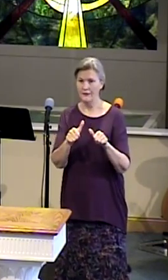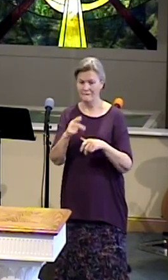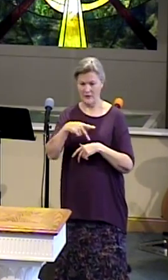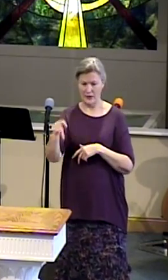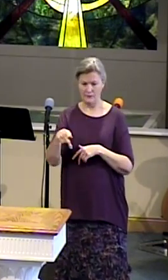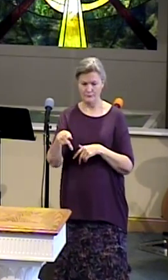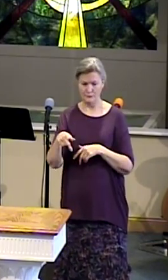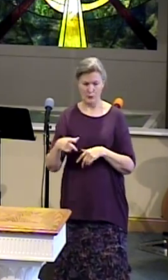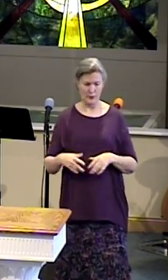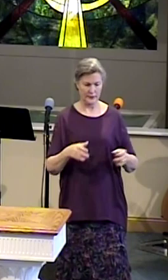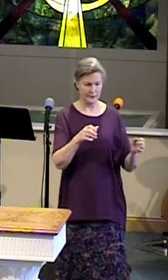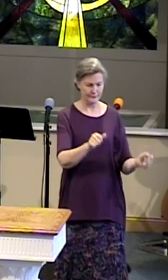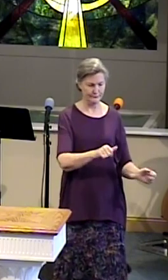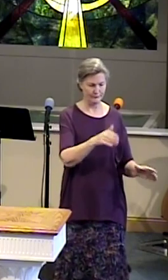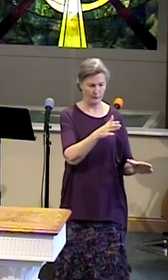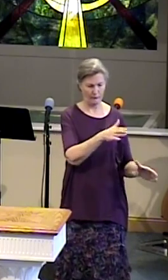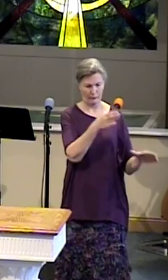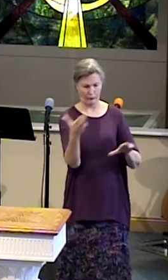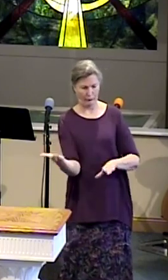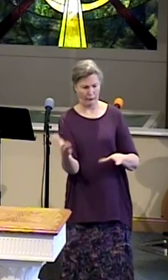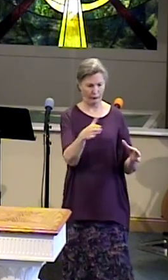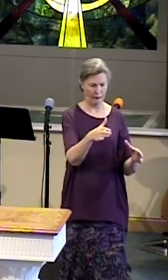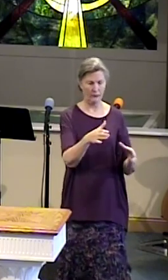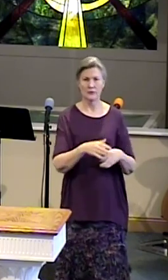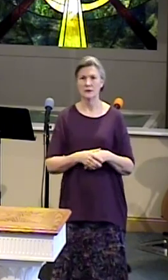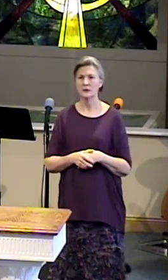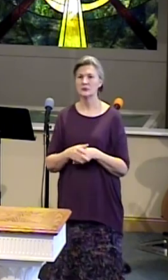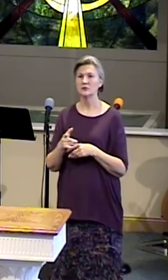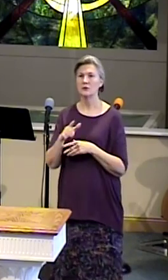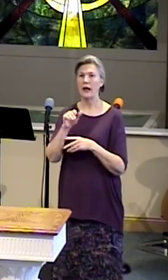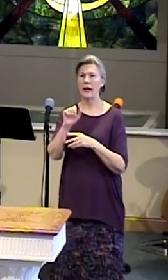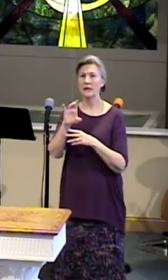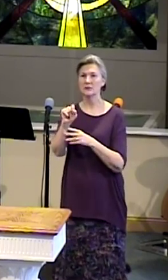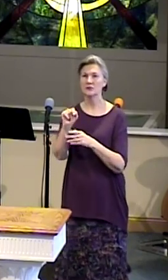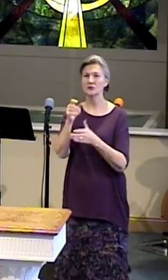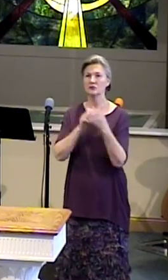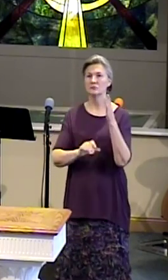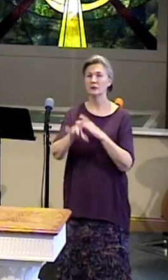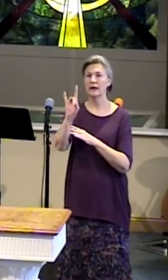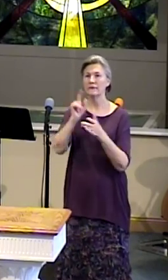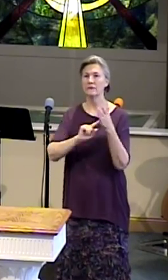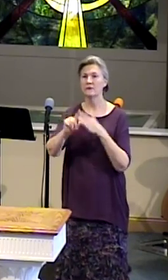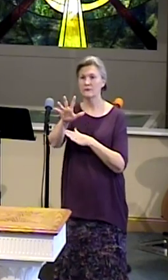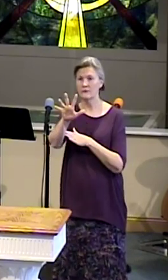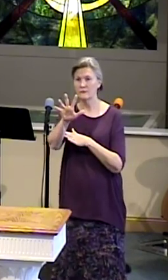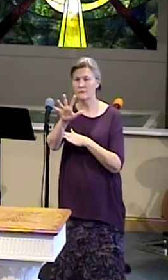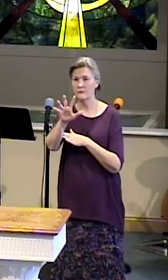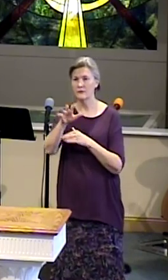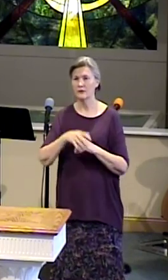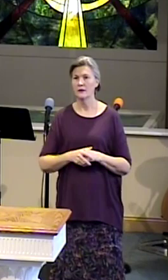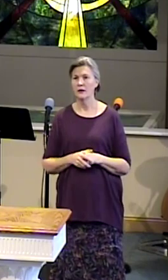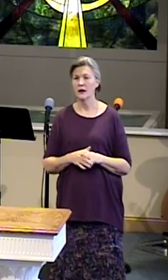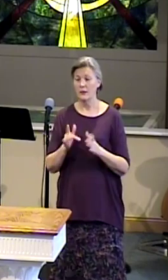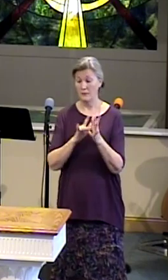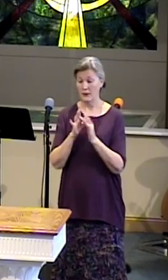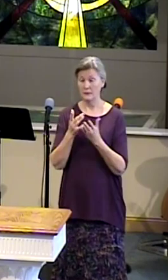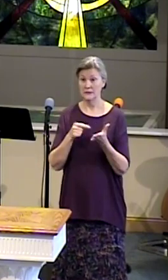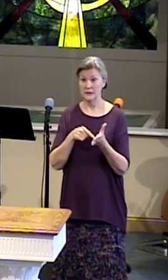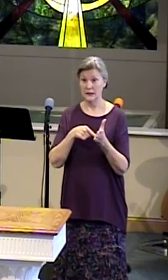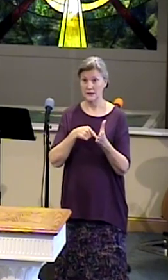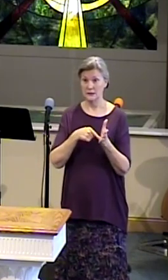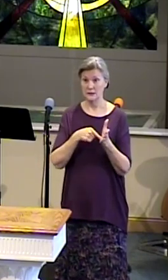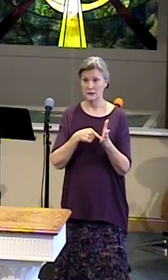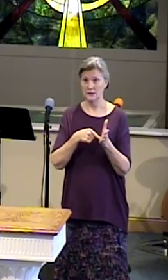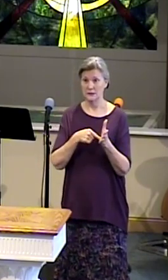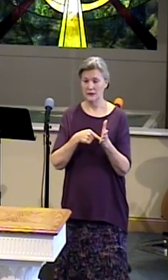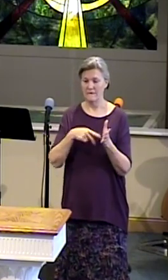Okay, we know who baptized. In Acts chapter 8, verse 5, the Bible says,